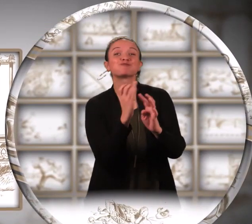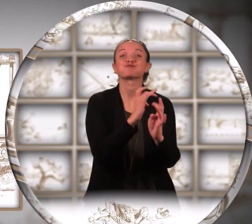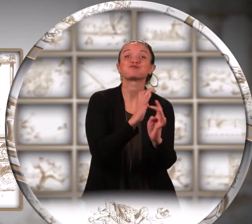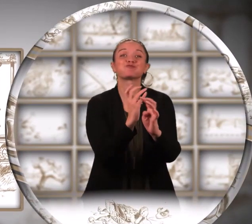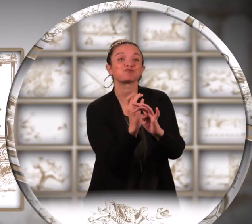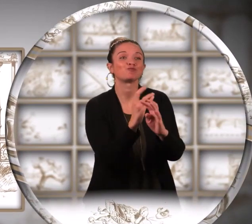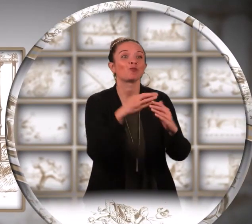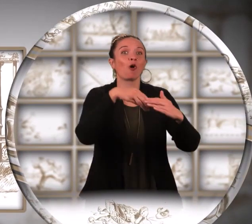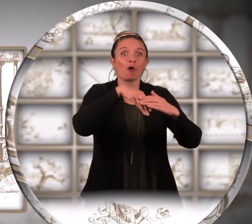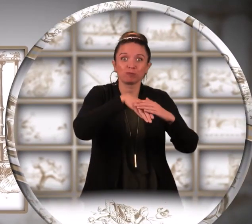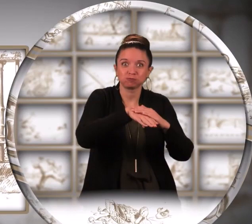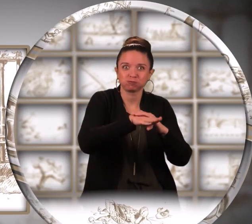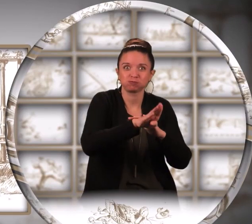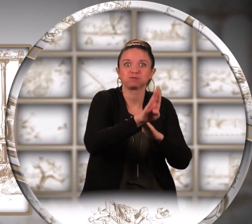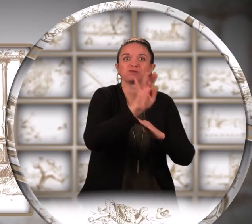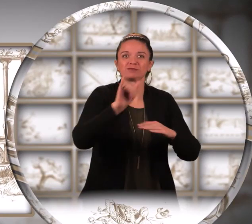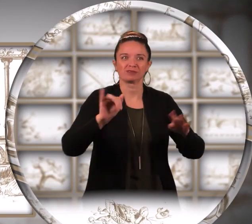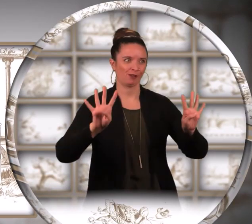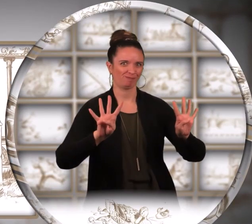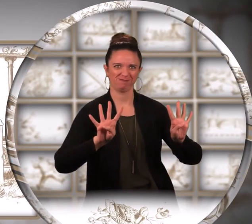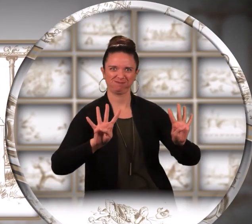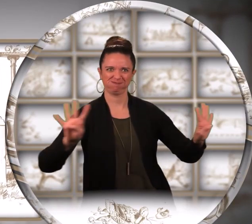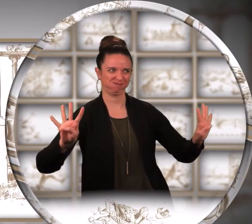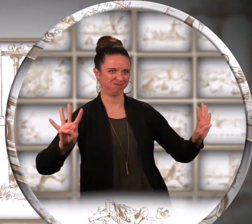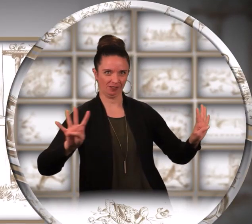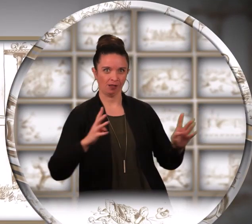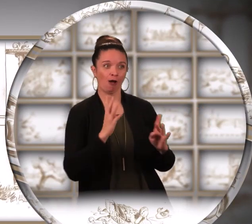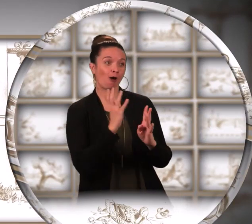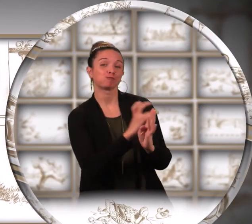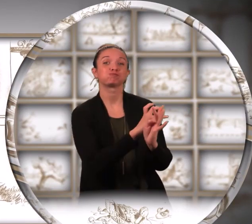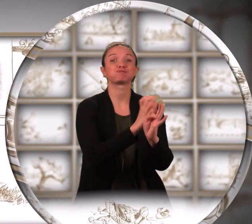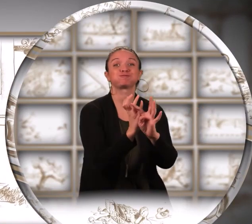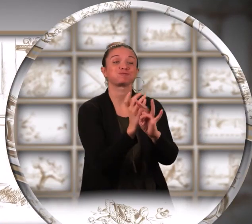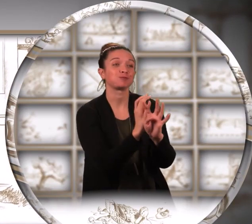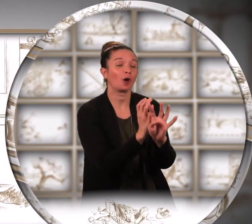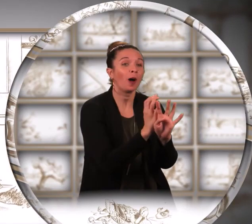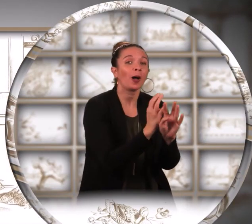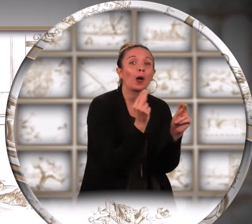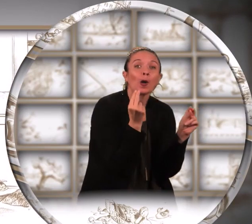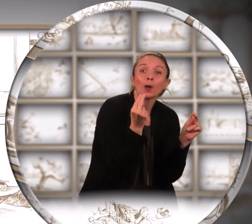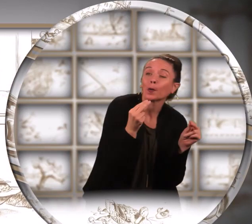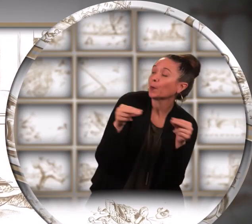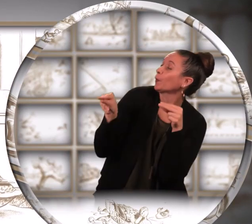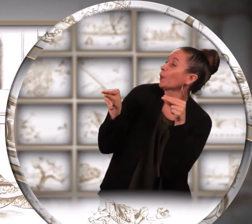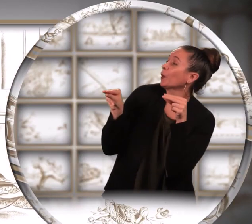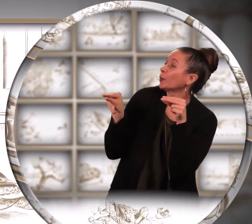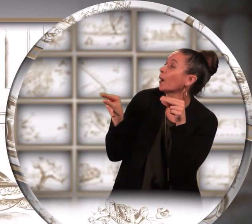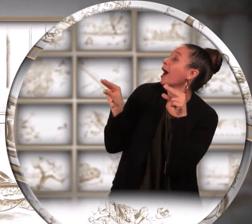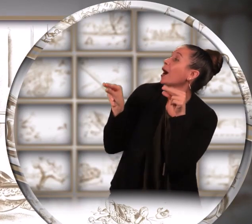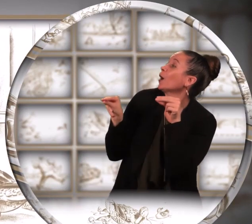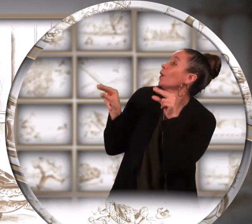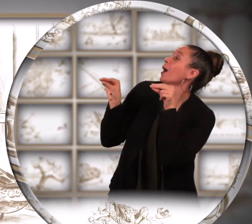Inside the gate, they all turned around to say thank you to the policemen.